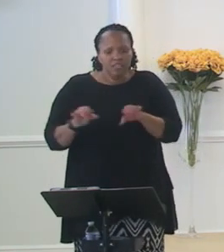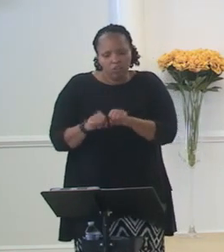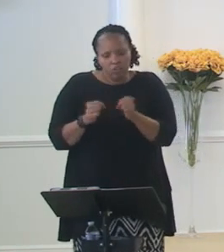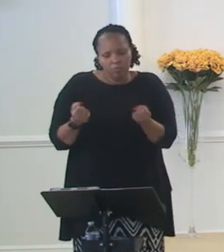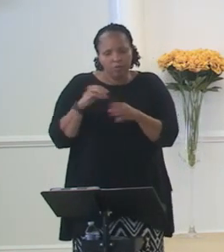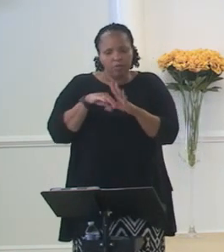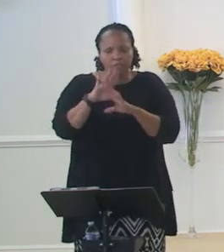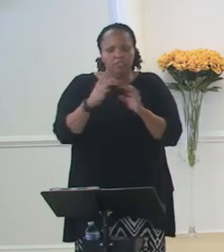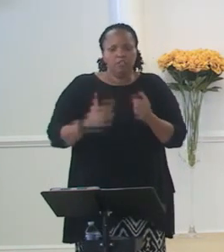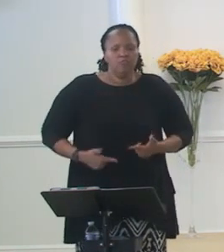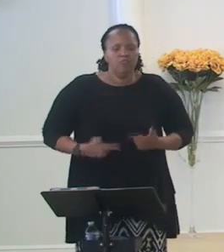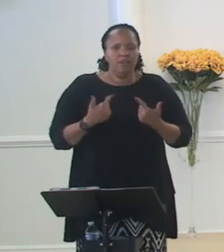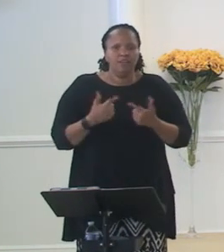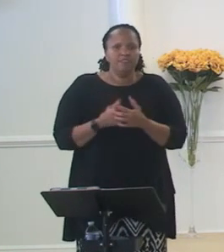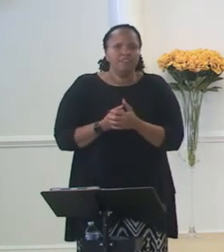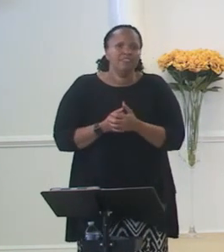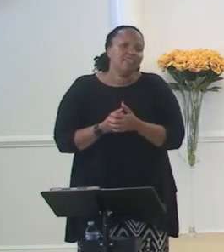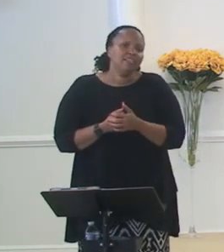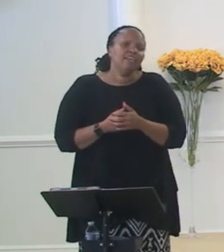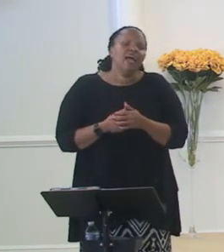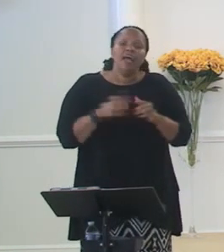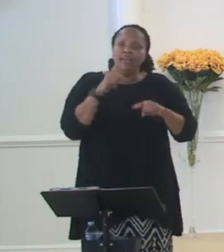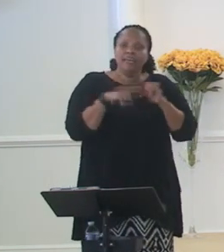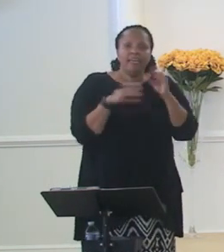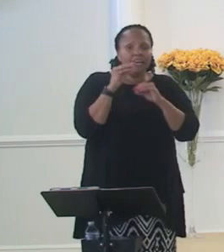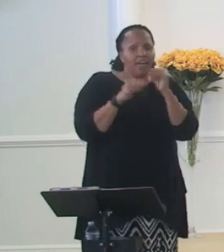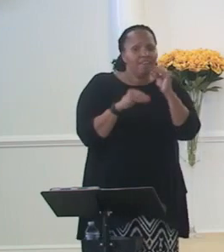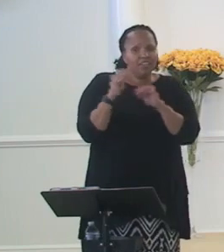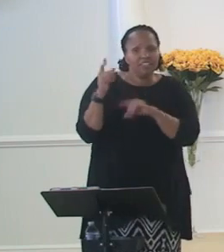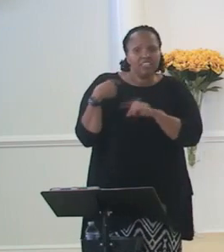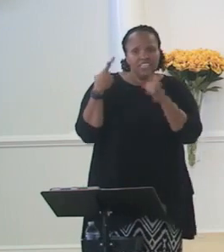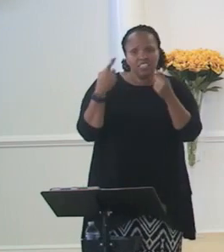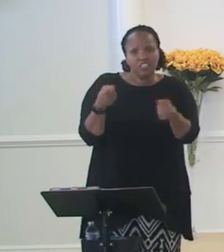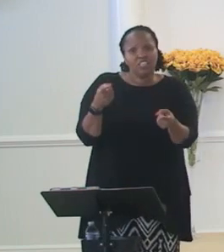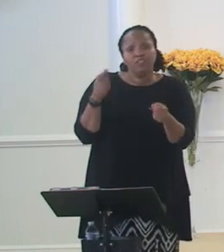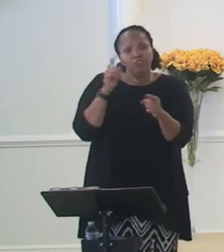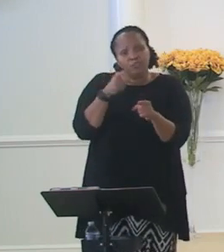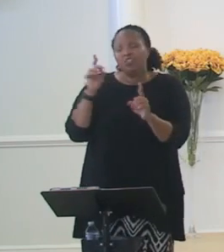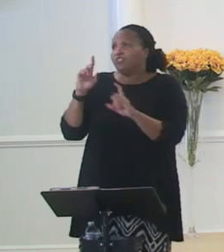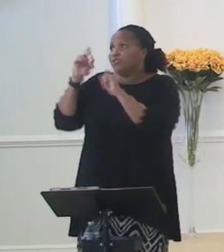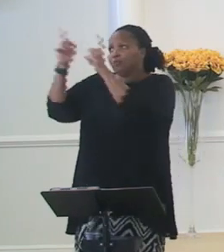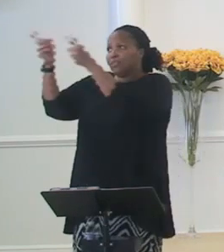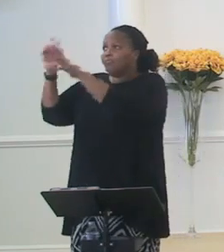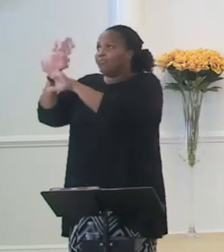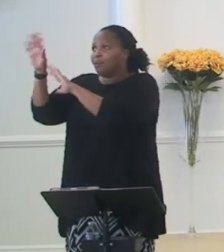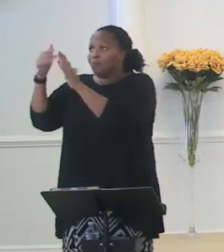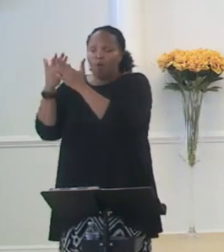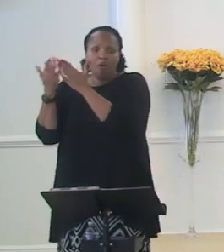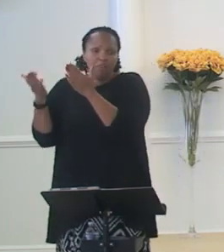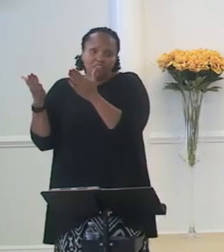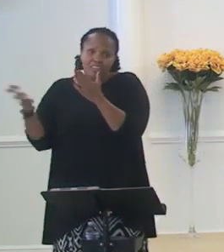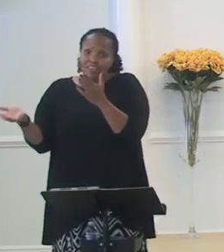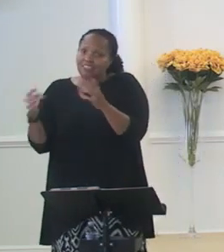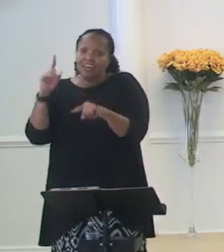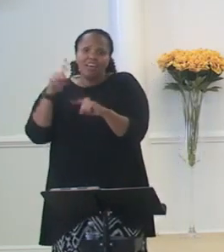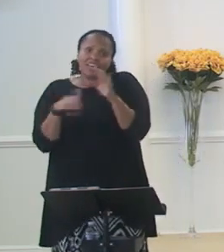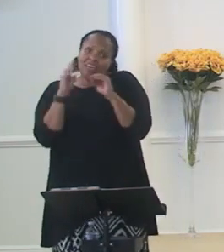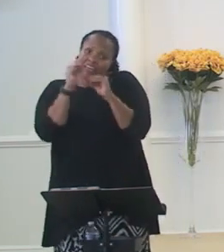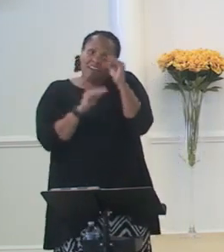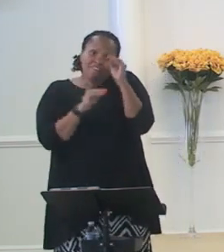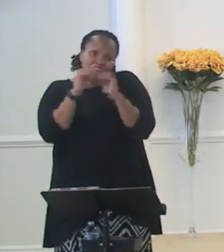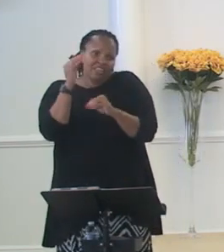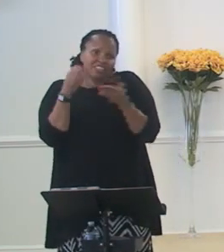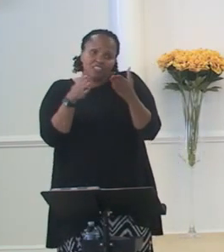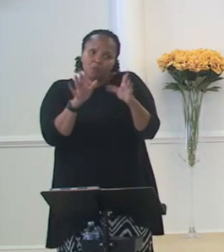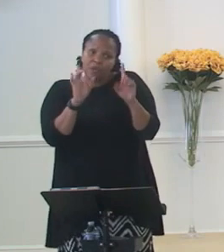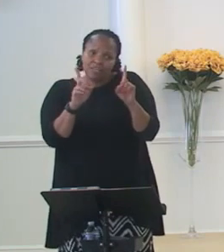life, and he can't mend until you give him all the pieces. He can't put them together the way they need to